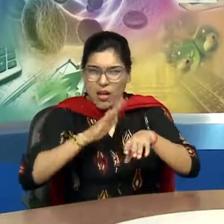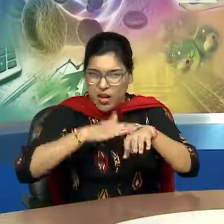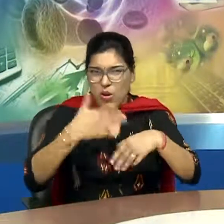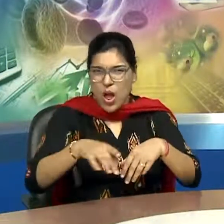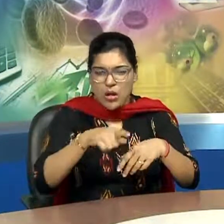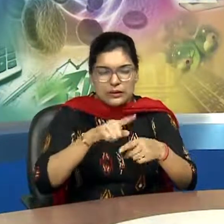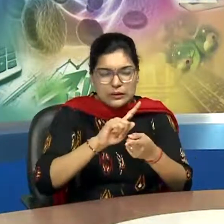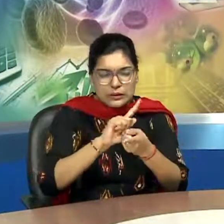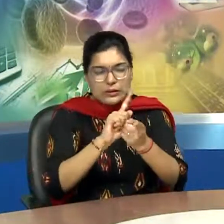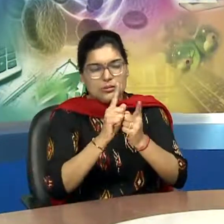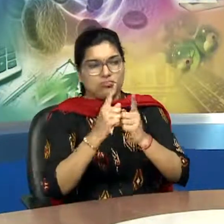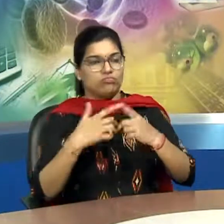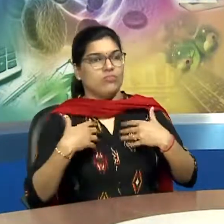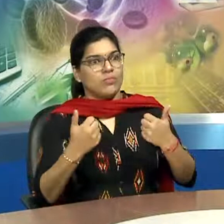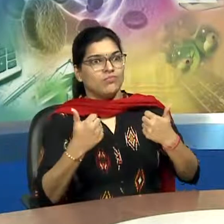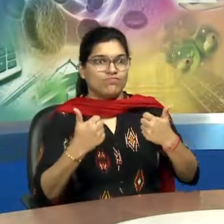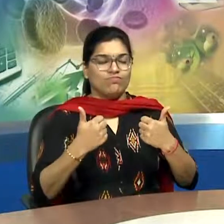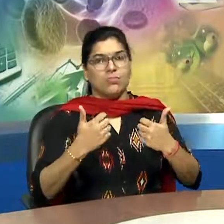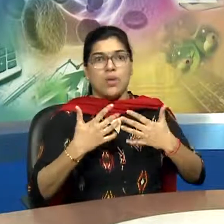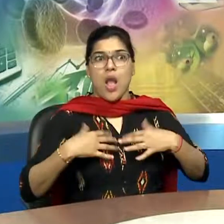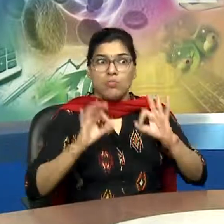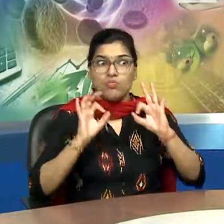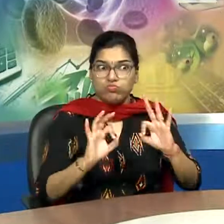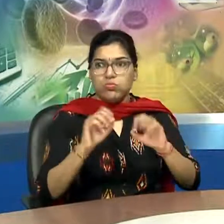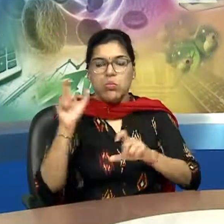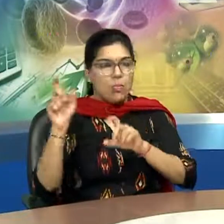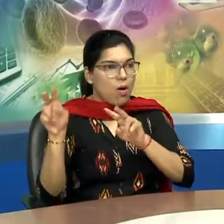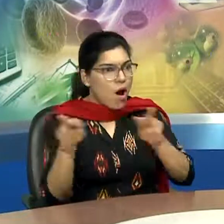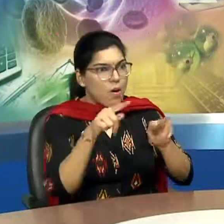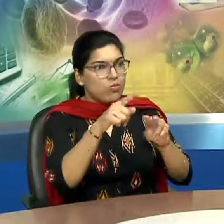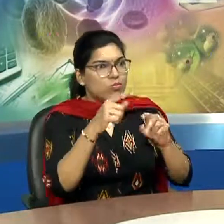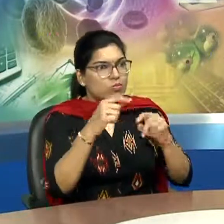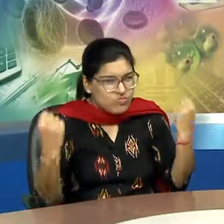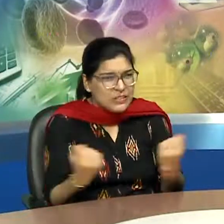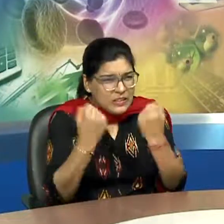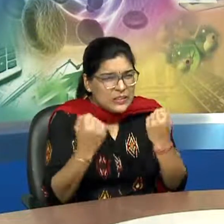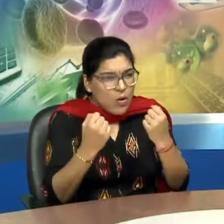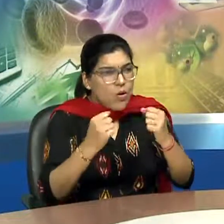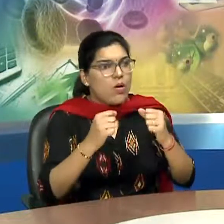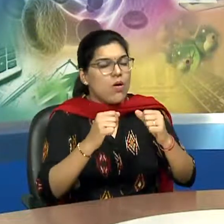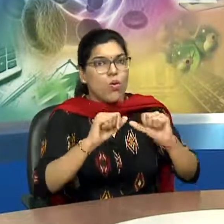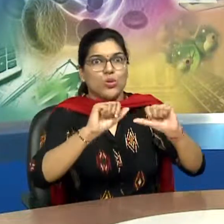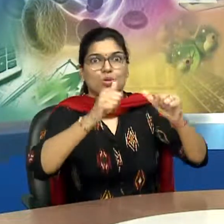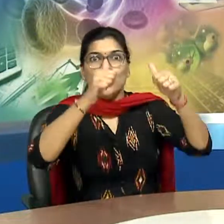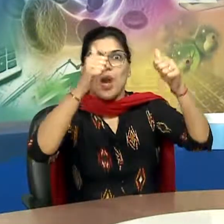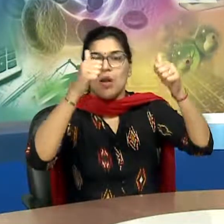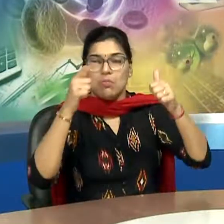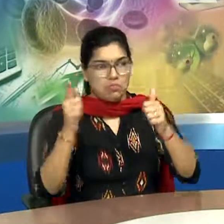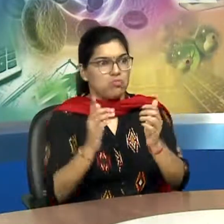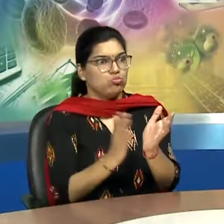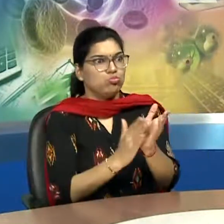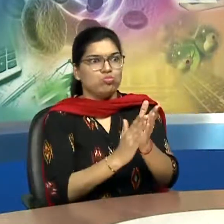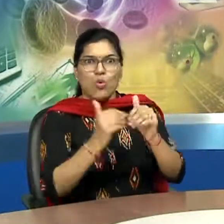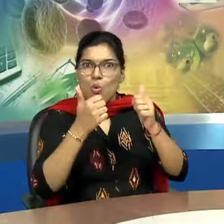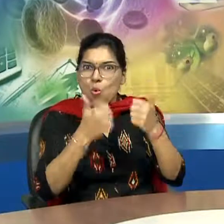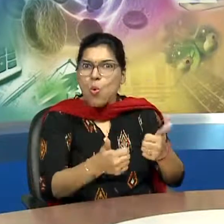There are millions of people around the world they choose to live healthy,